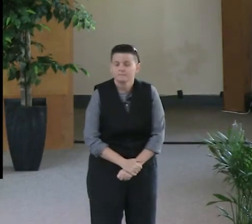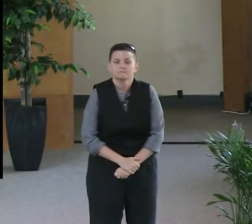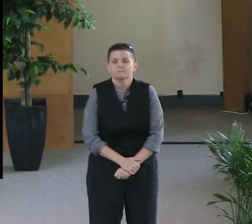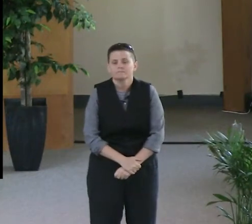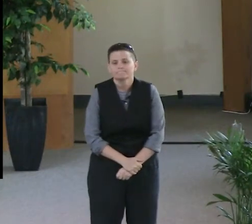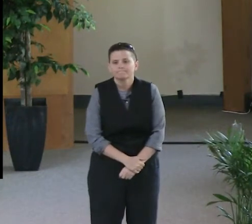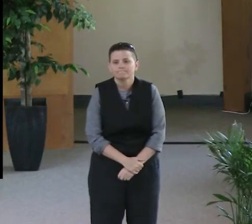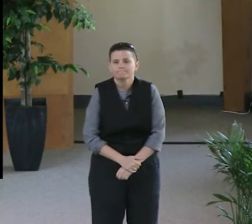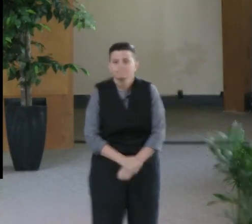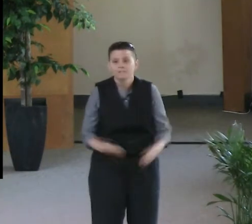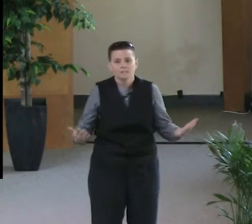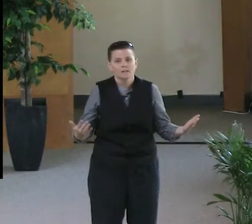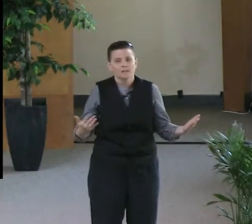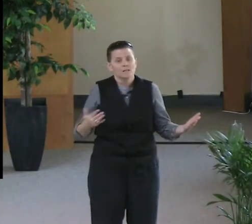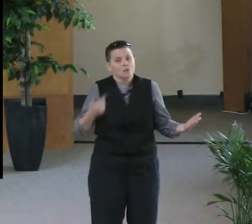So I'm going to go there.